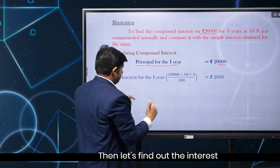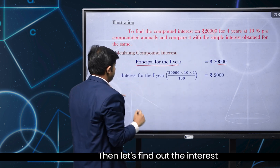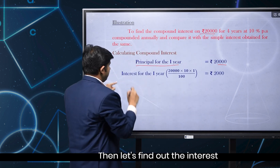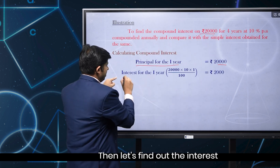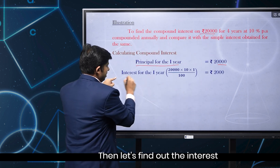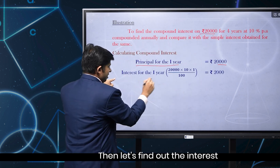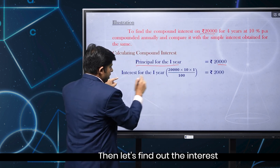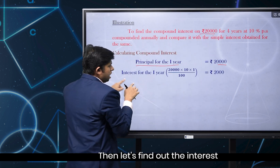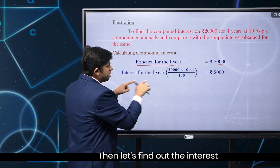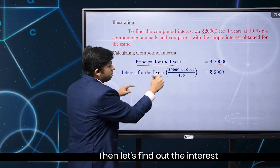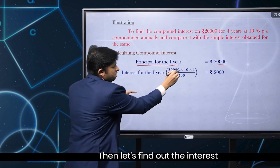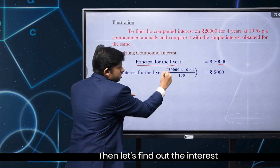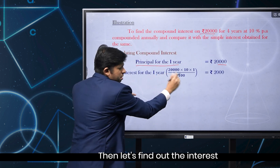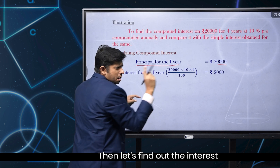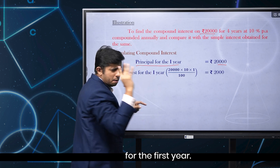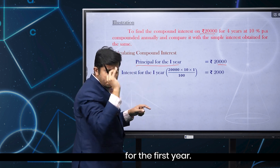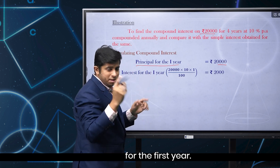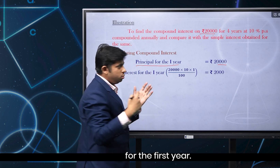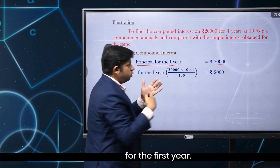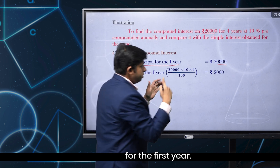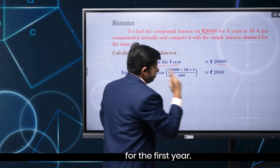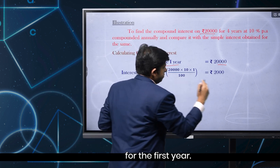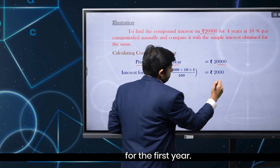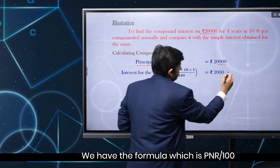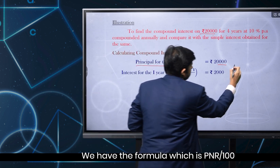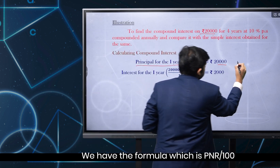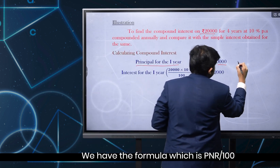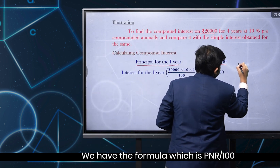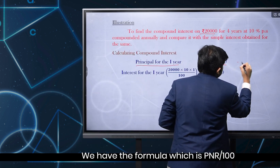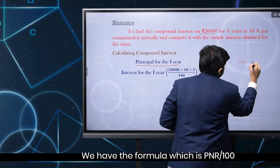Then let's find out the interest for the first year. We have the formula,